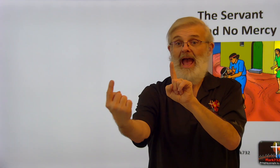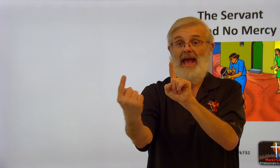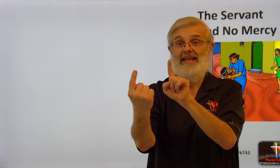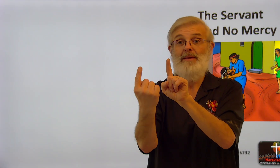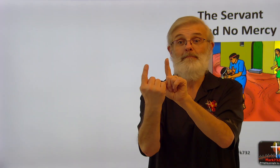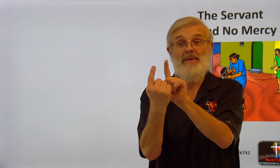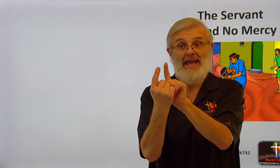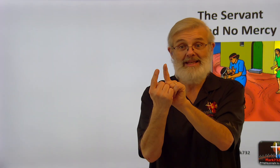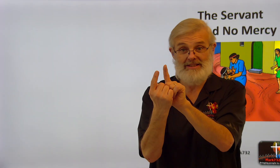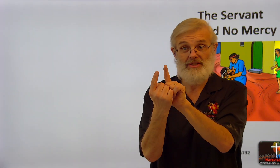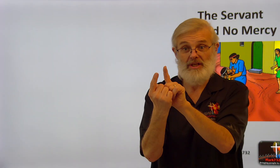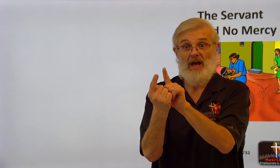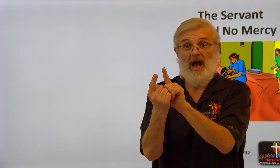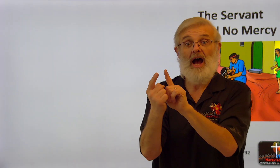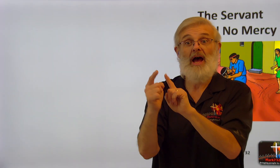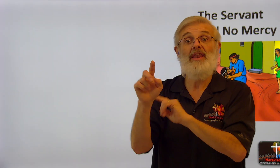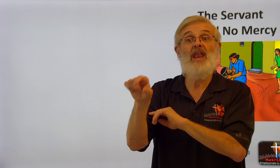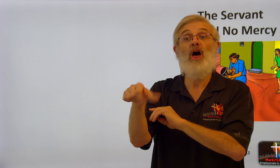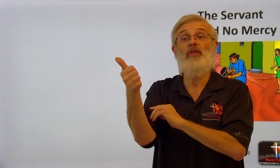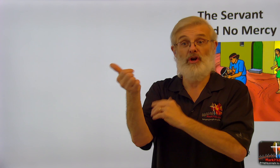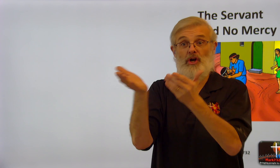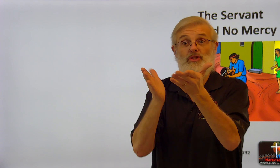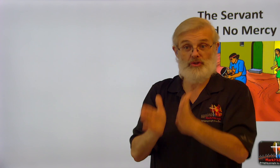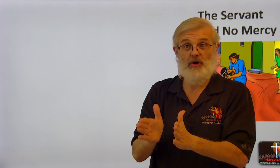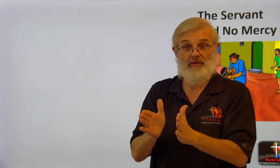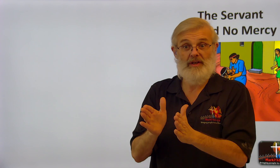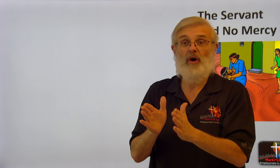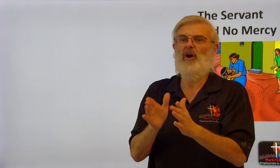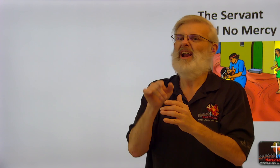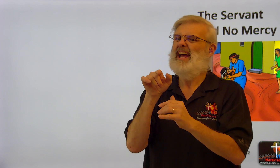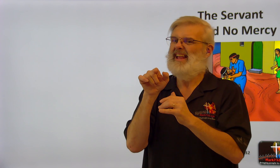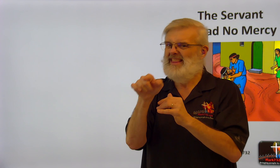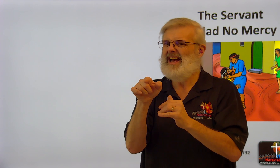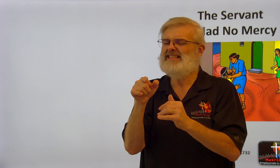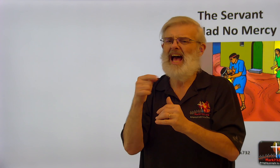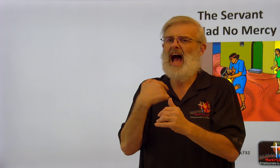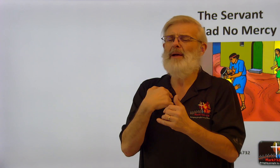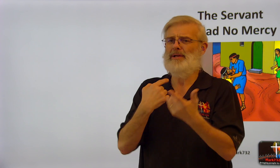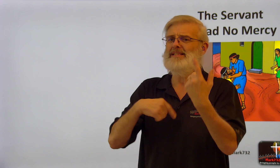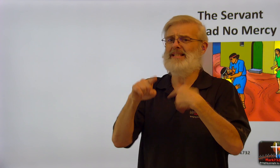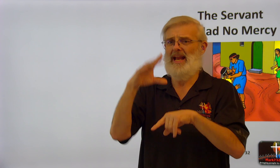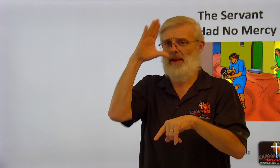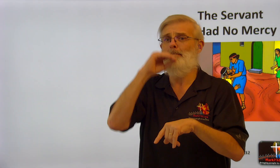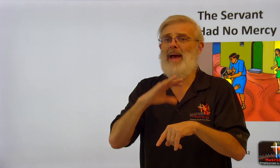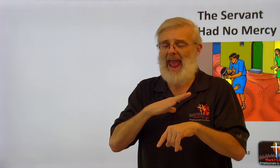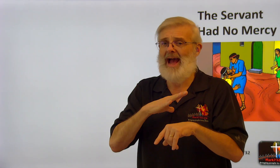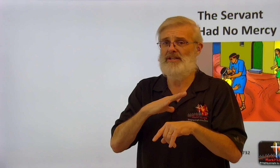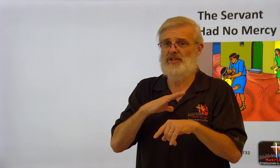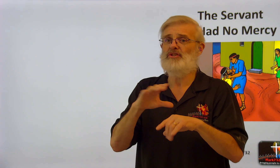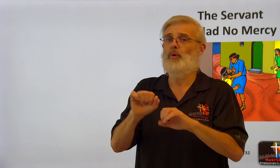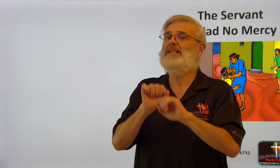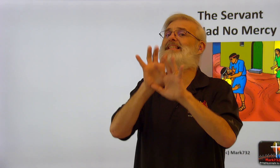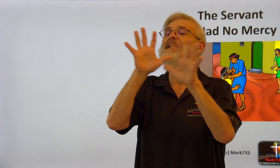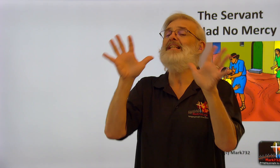he meets another servant. Or in this, I'm going to sign it man, just so it's